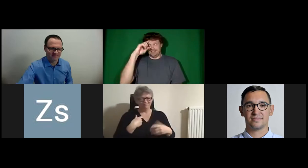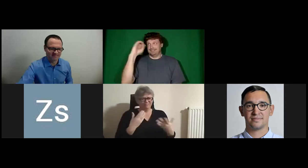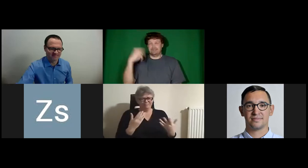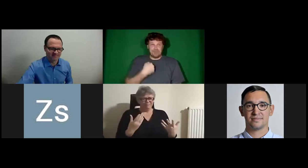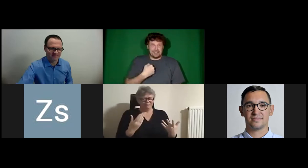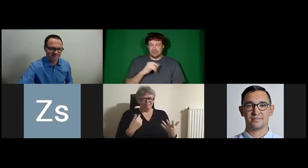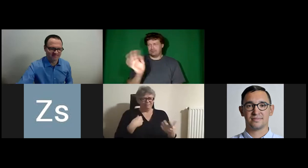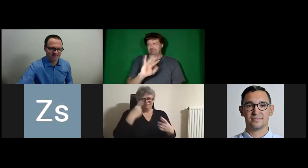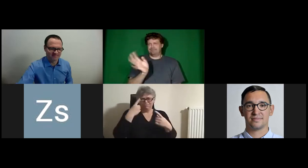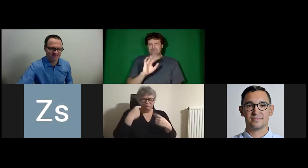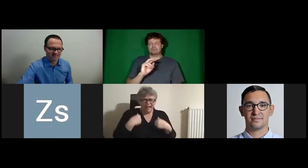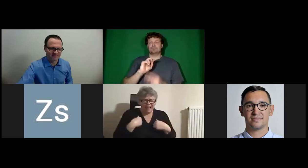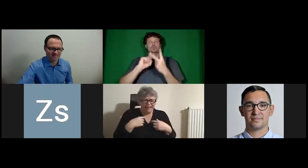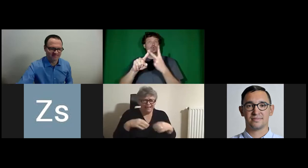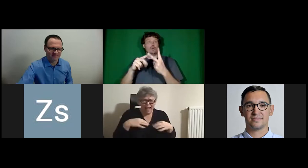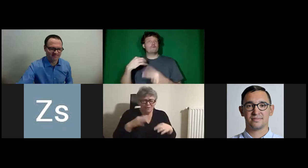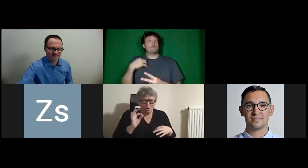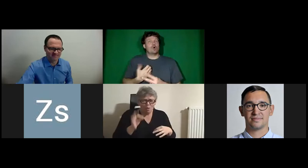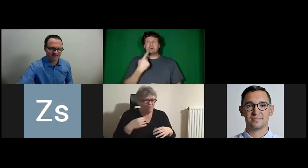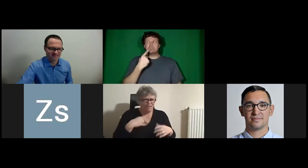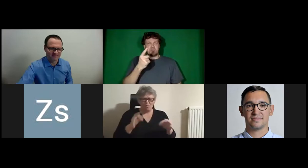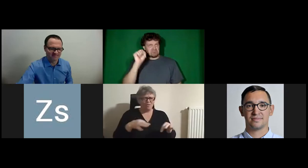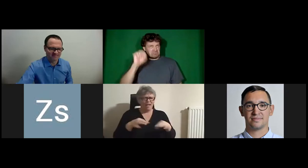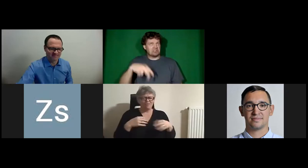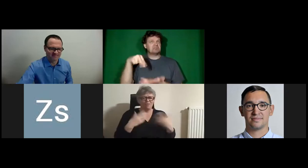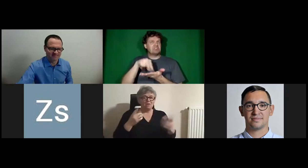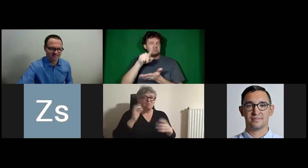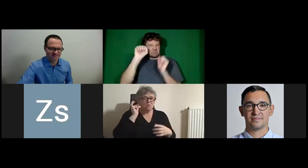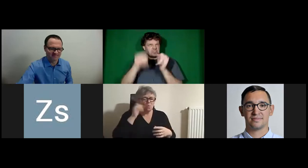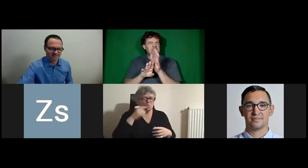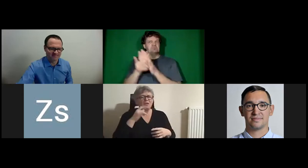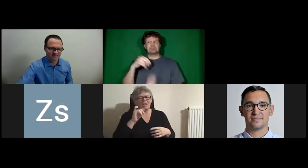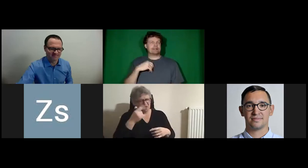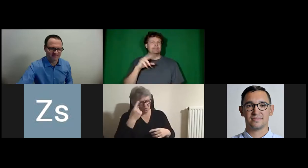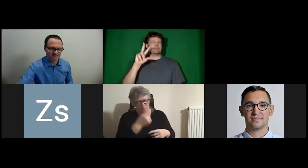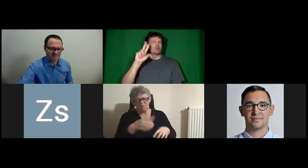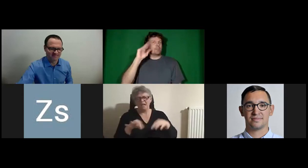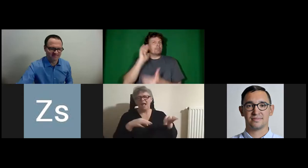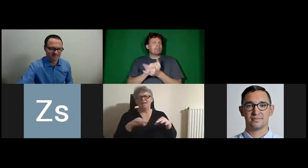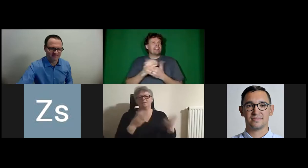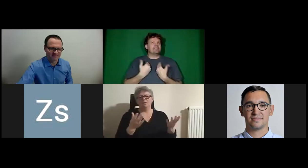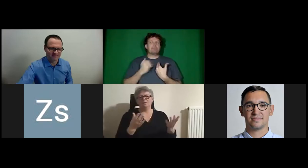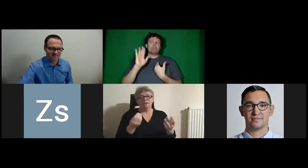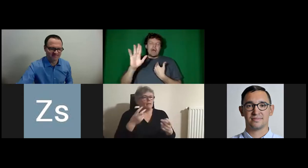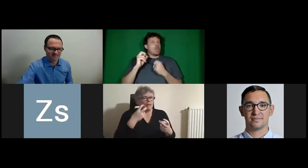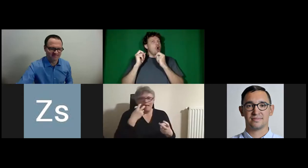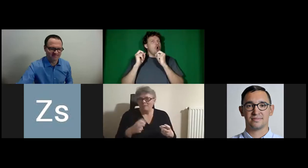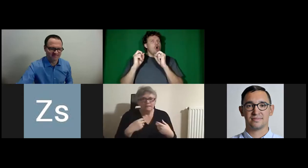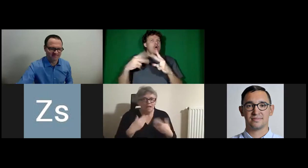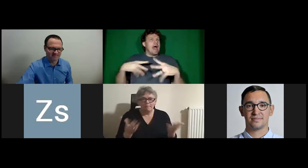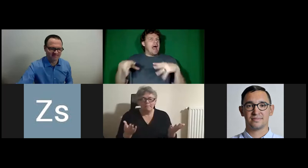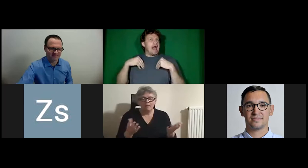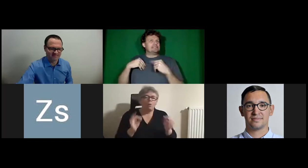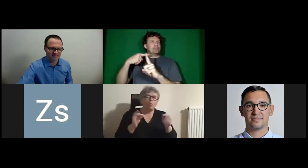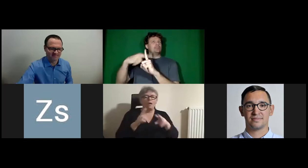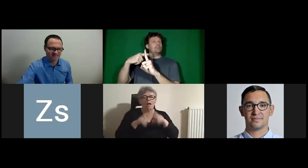danced with me, and they told me I was good. And I said, no. The second woman said, yeah, you can develop your dance skills.